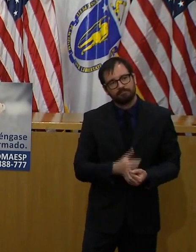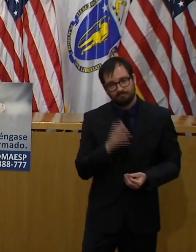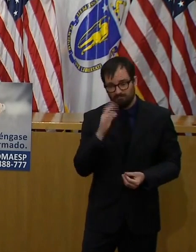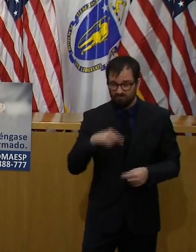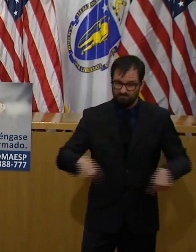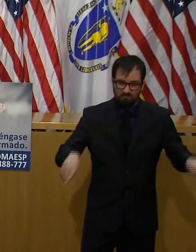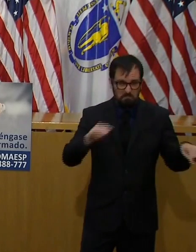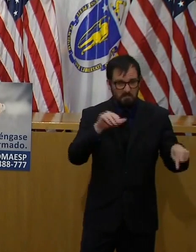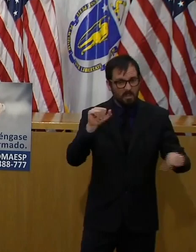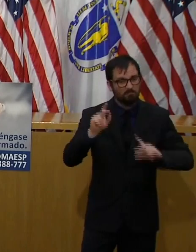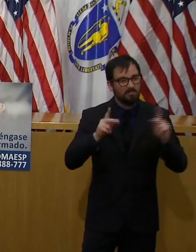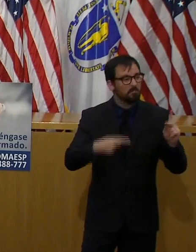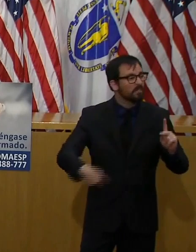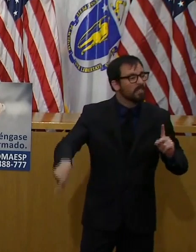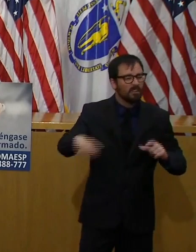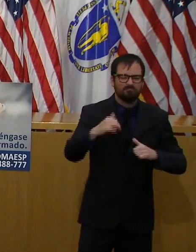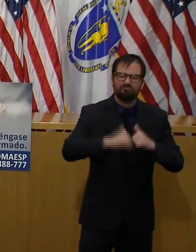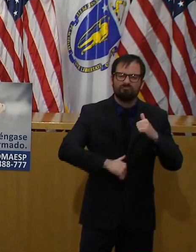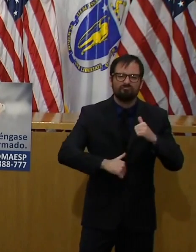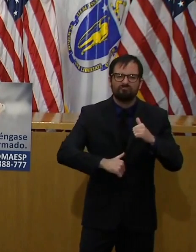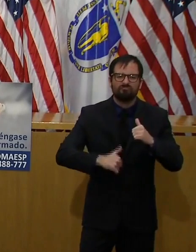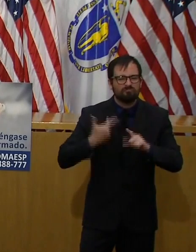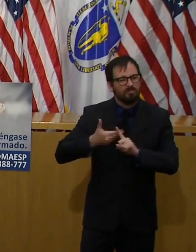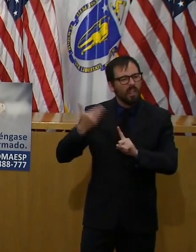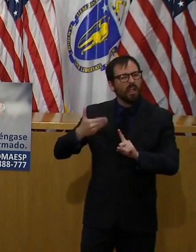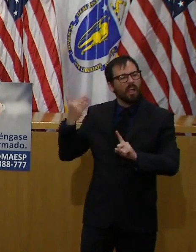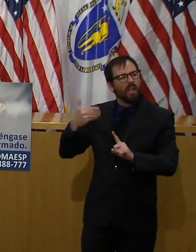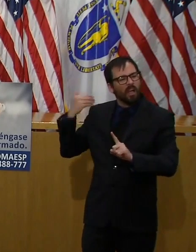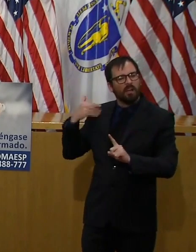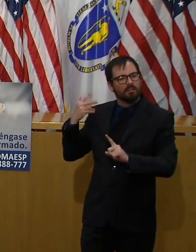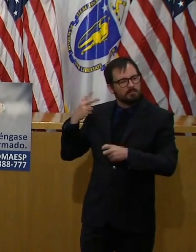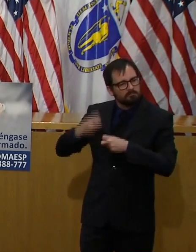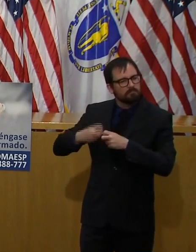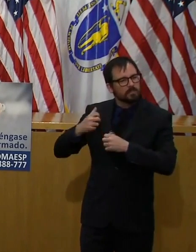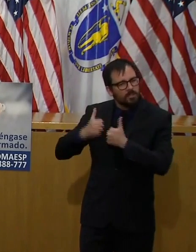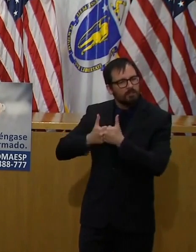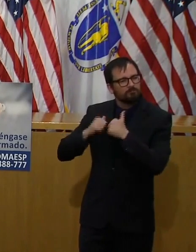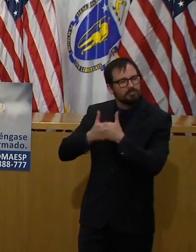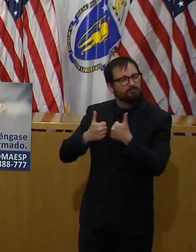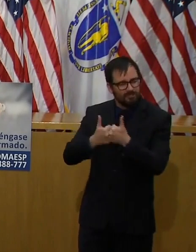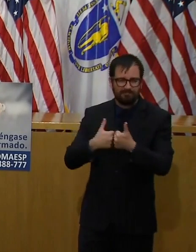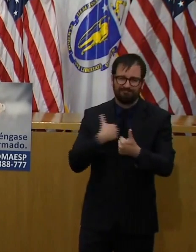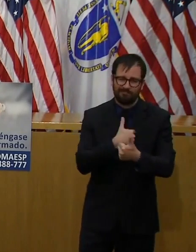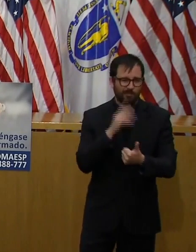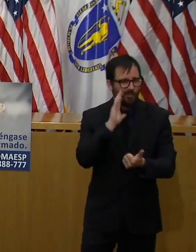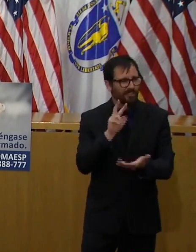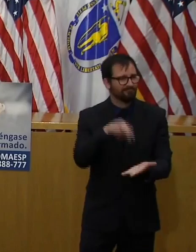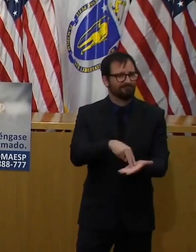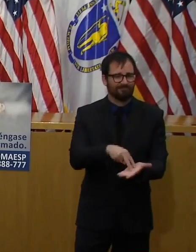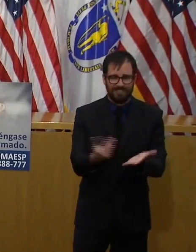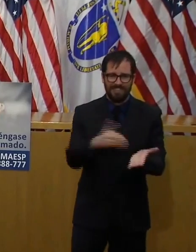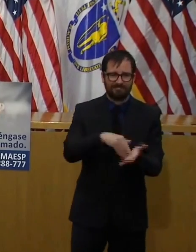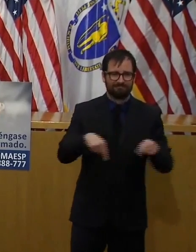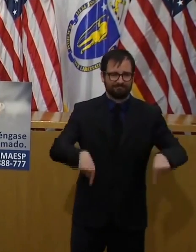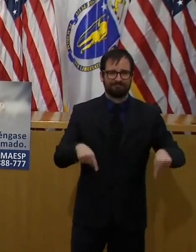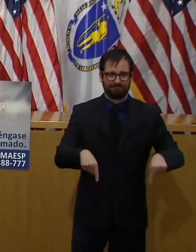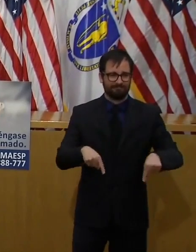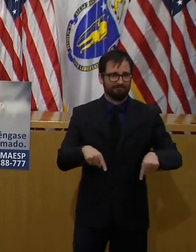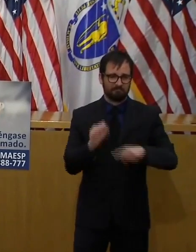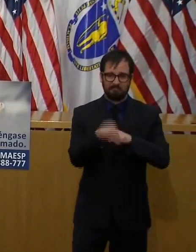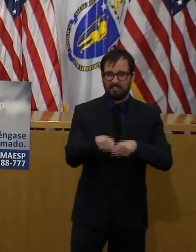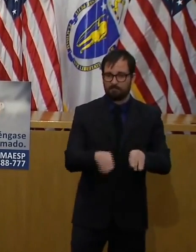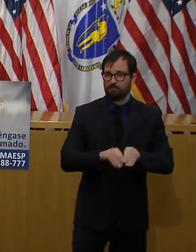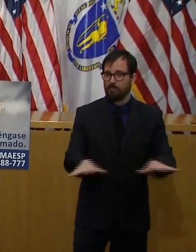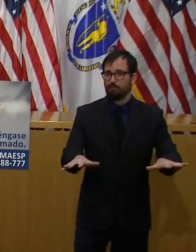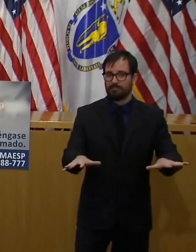stick together, we do meet challenges. I now want to turn this over to Secretary Sudders for some updates from the Command Center.